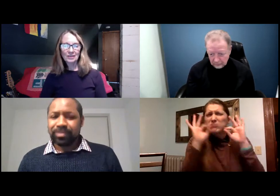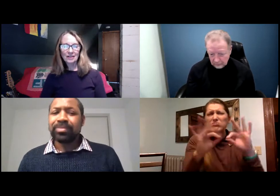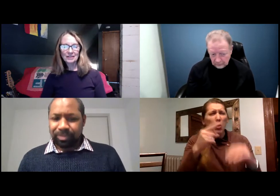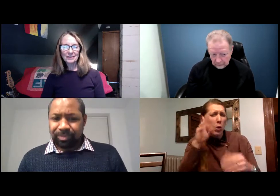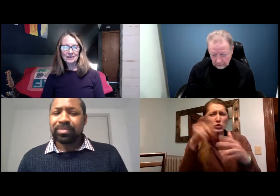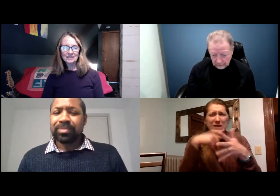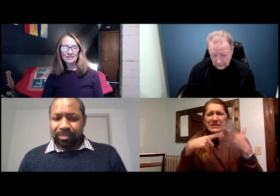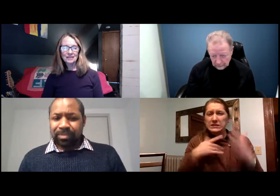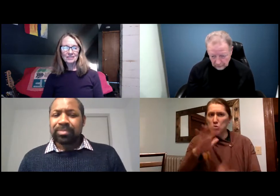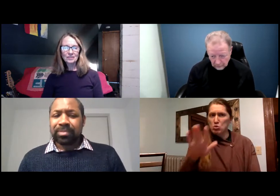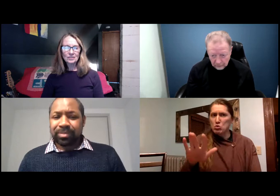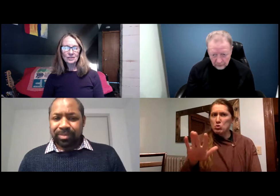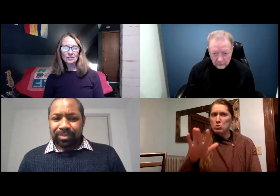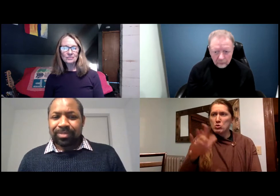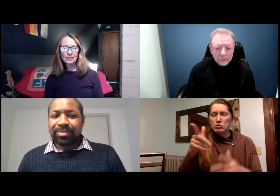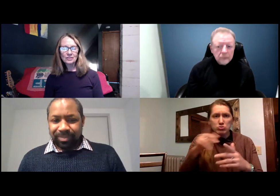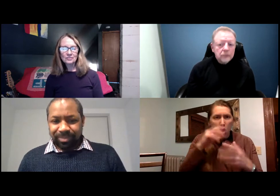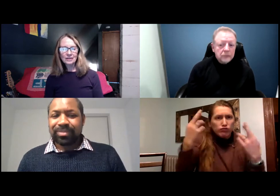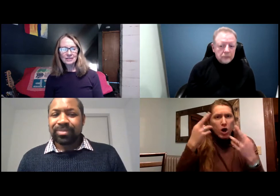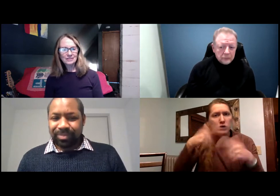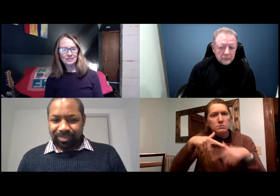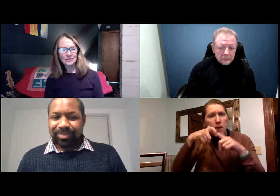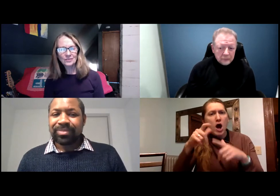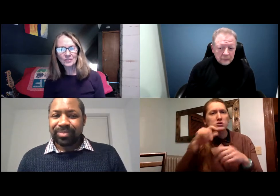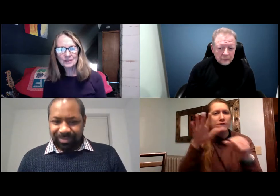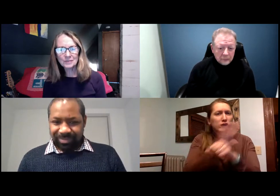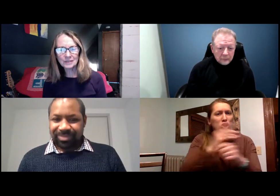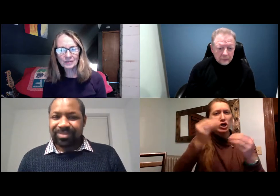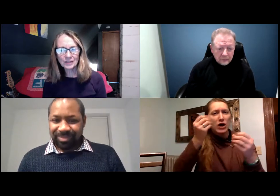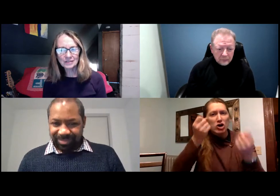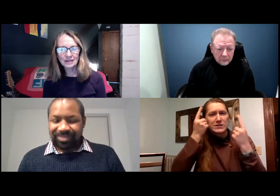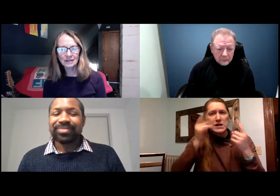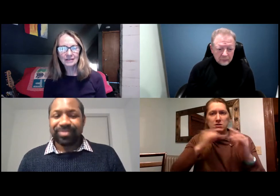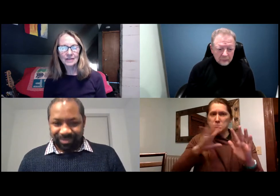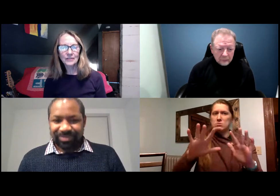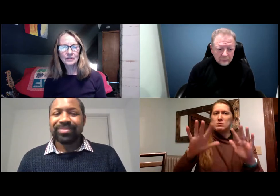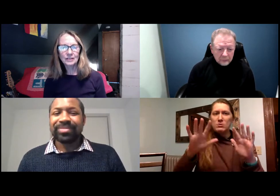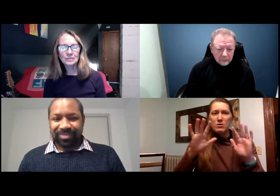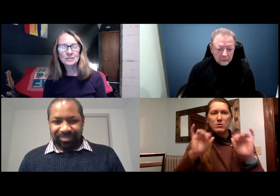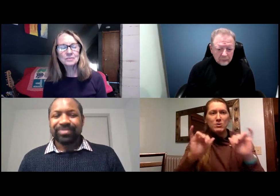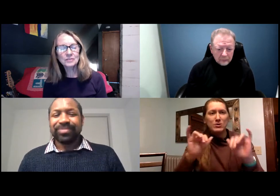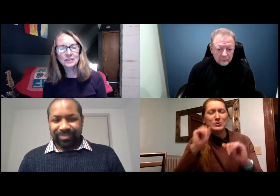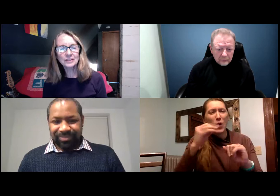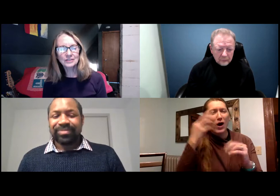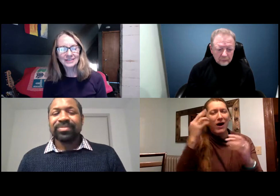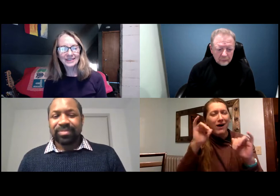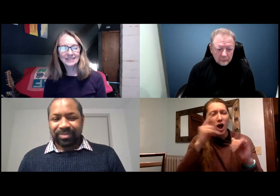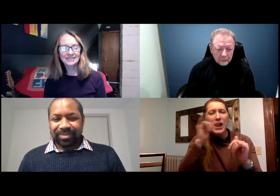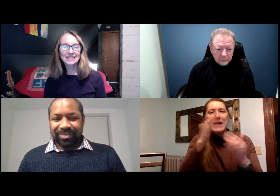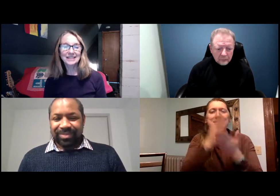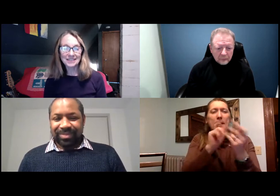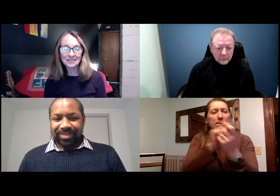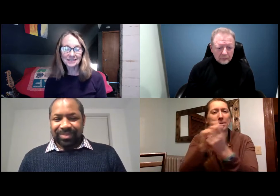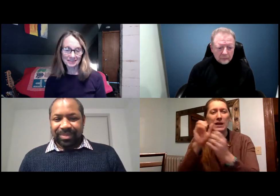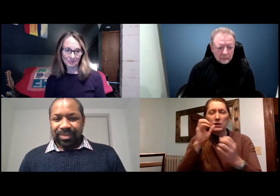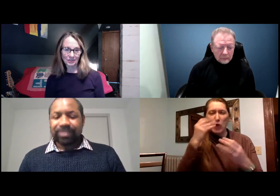about the holidays and they're like, no, you're fine, you're fine. It's like, no, wait a minute, wait a second. They don't seem to fully understand that just